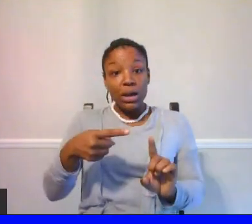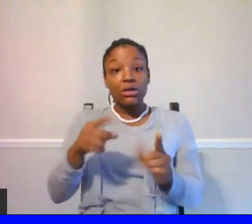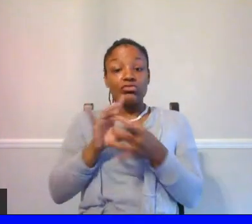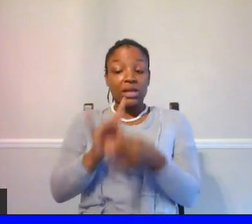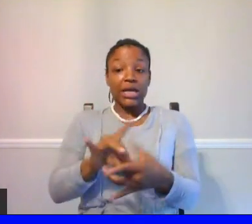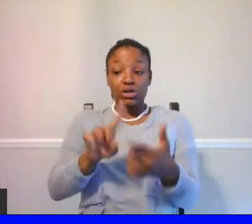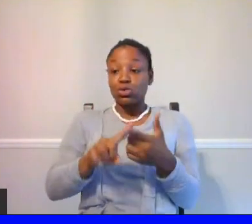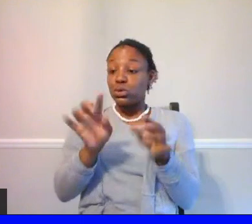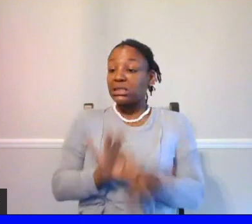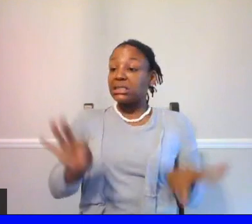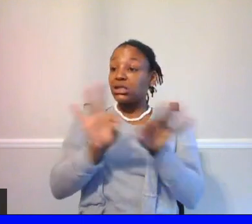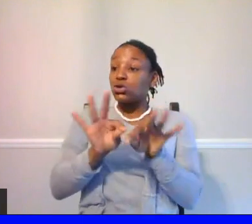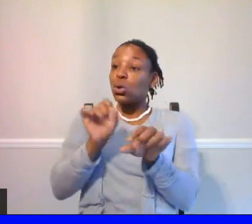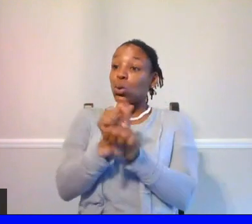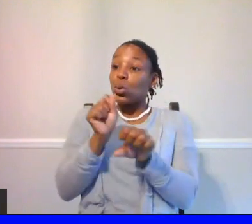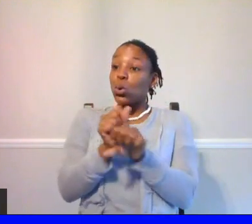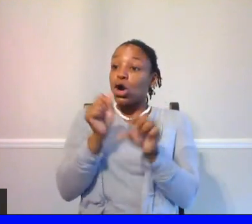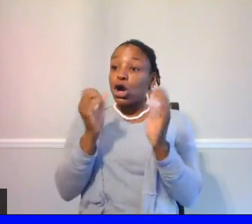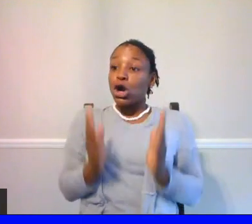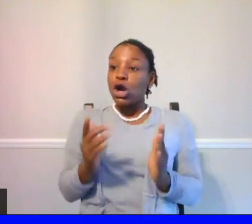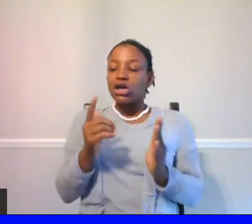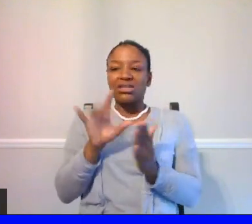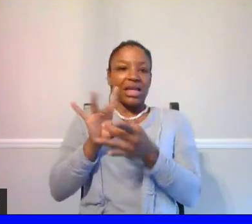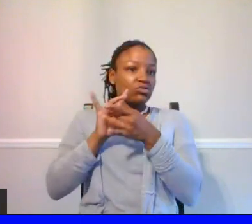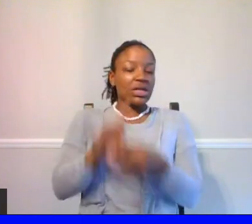what artists do, that we